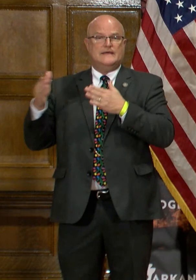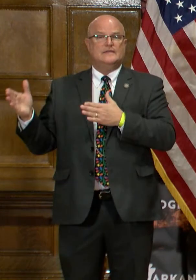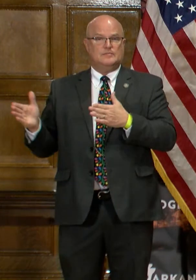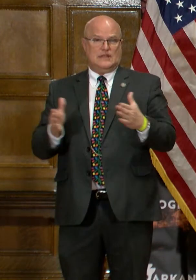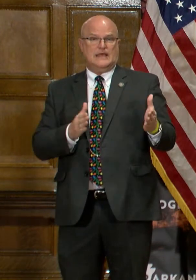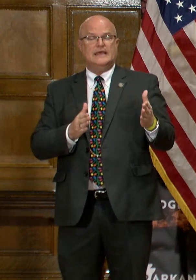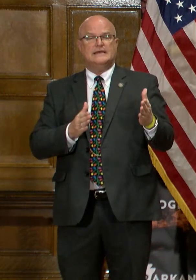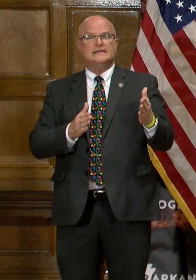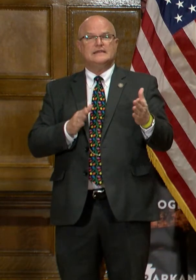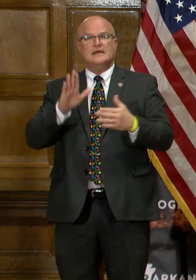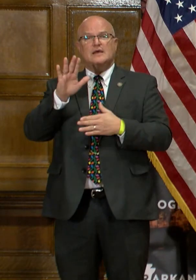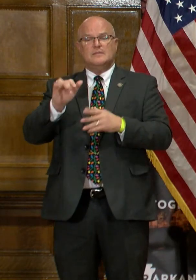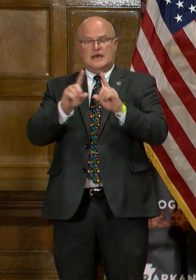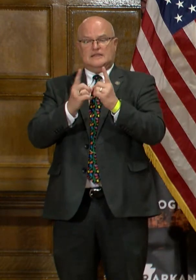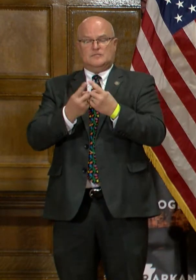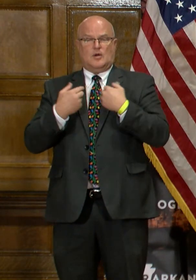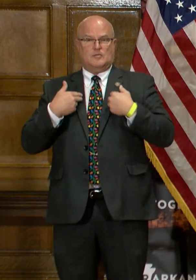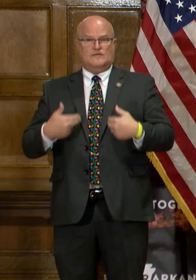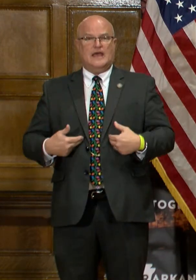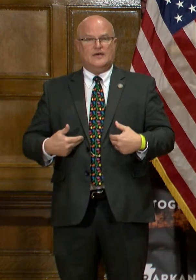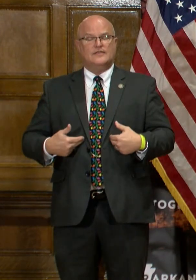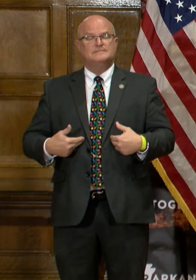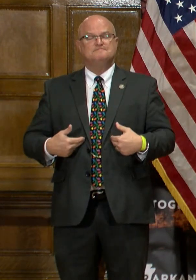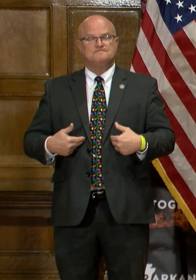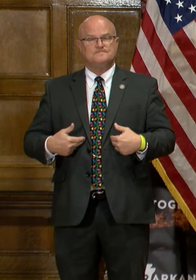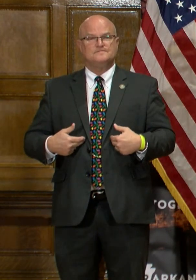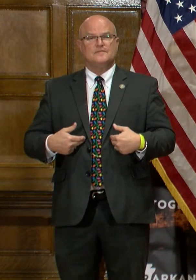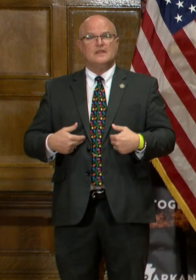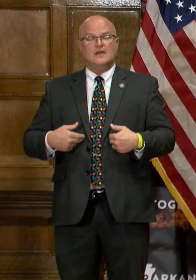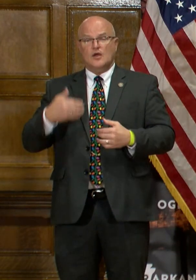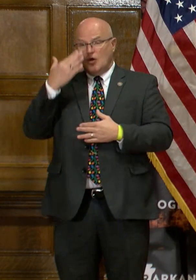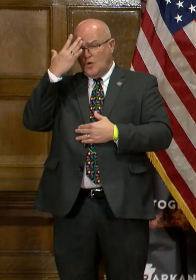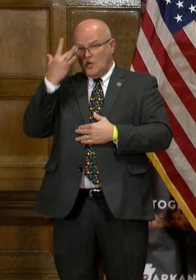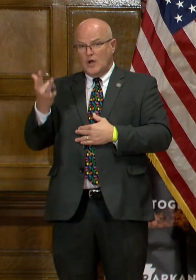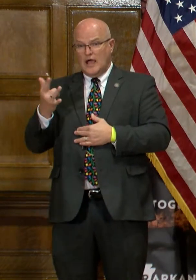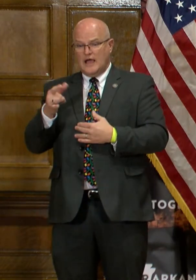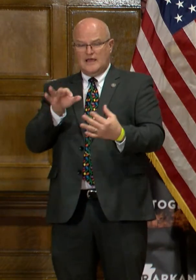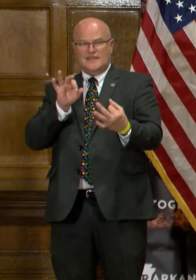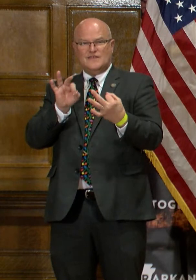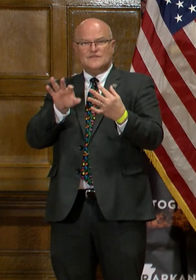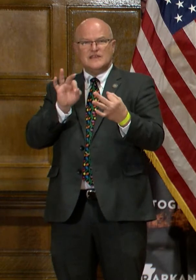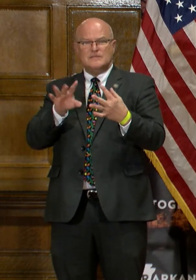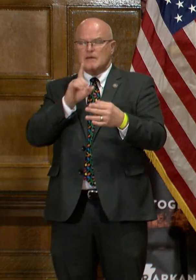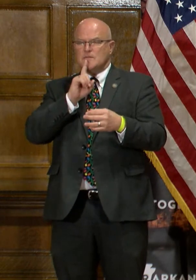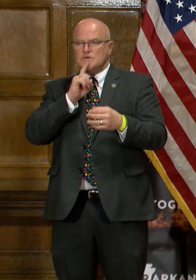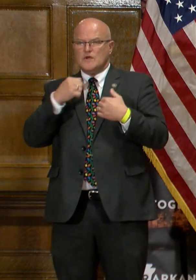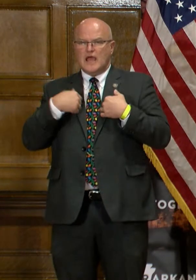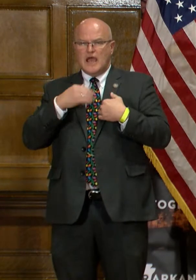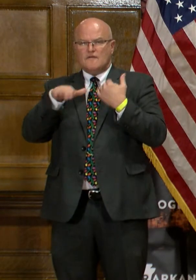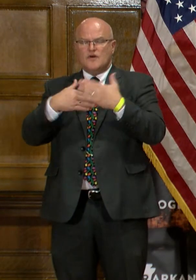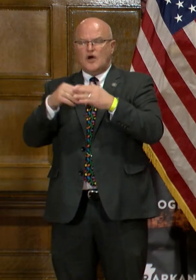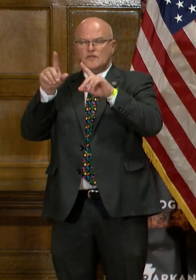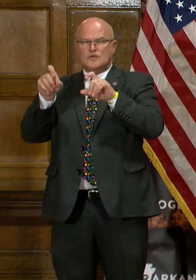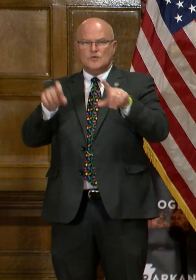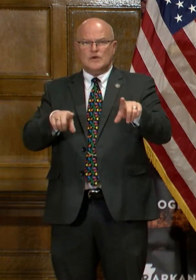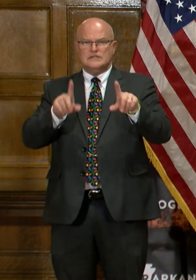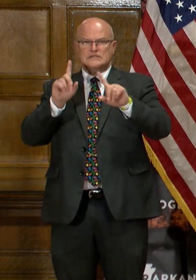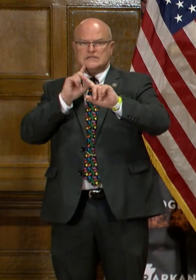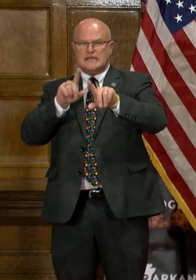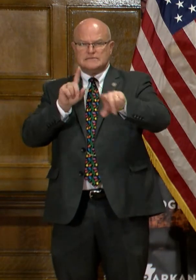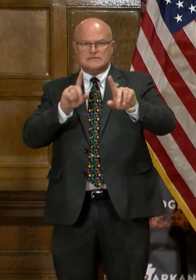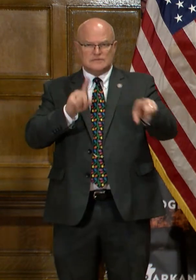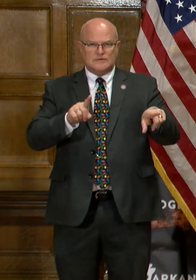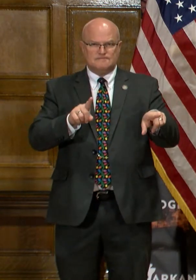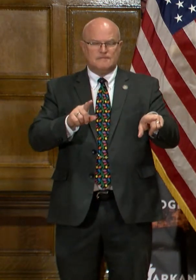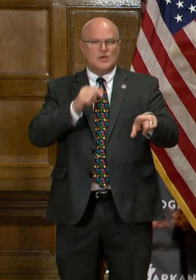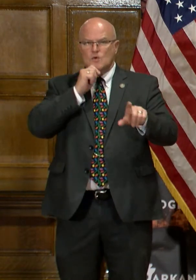plan by the Department of Health. And because of the feedback and making sure we have all the questions answered, we're